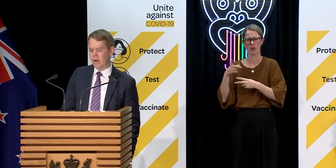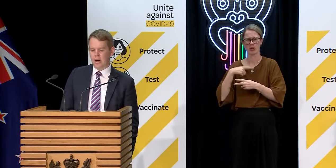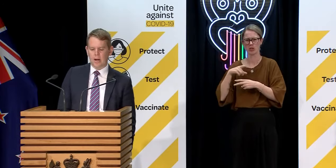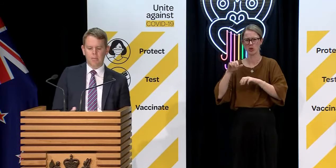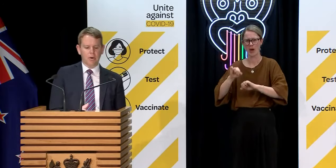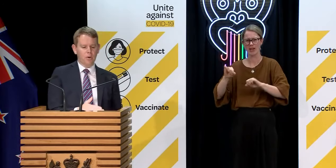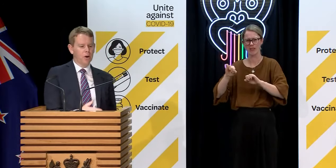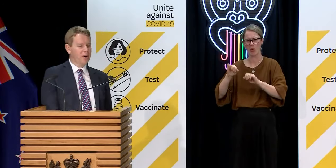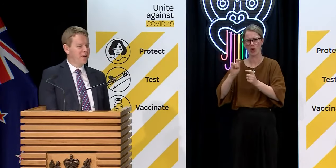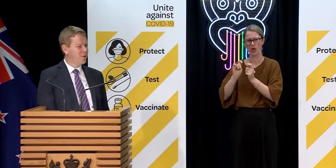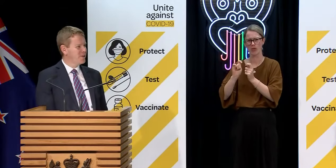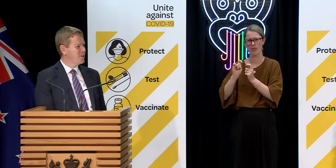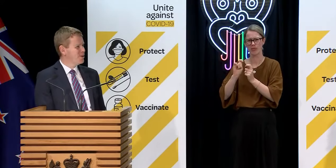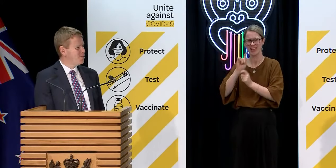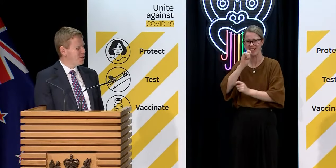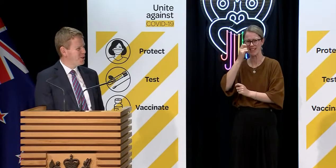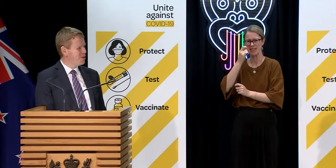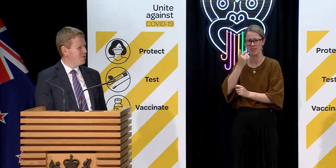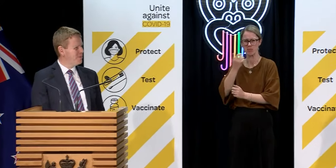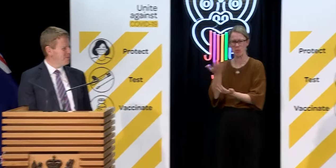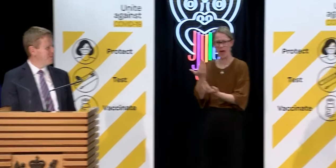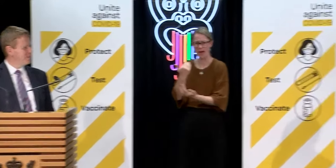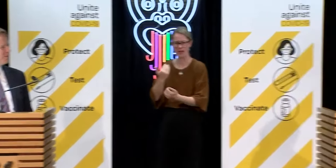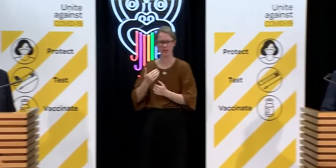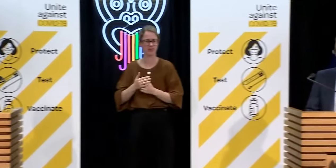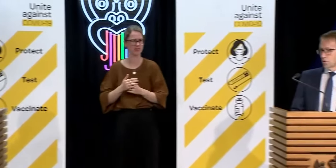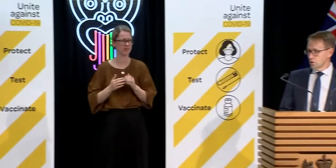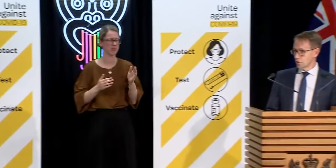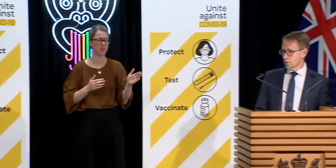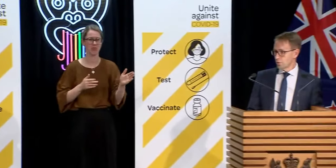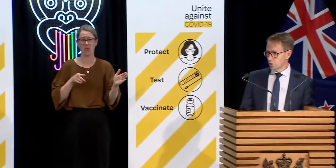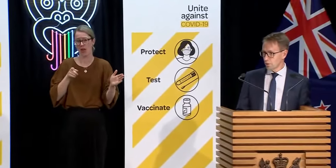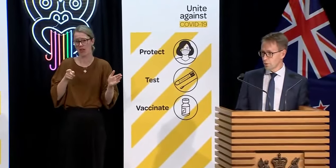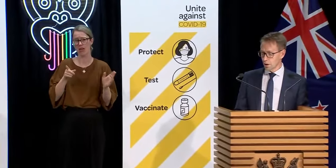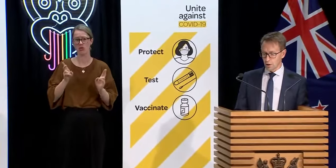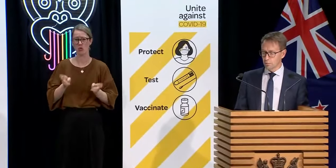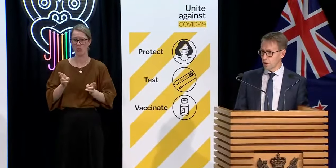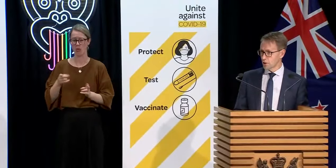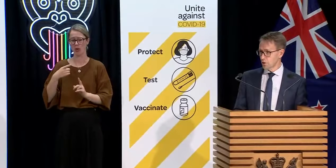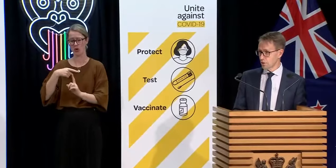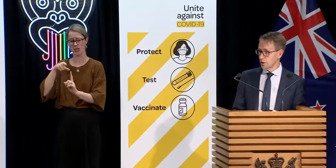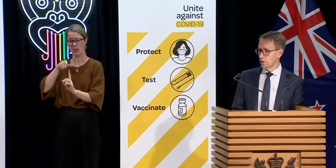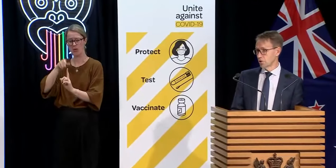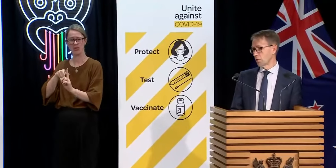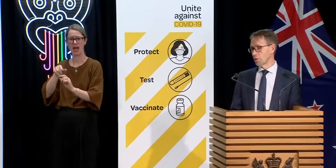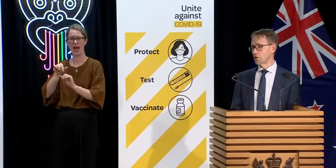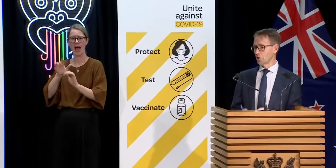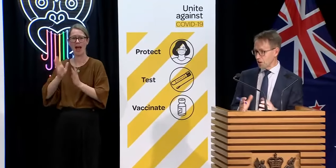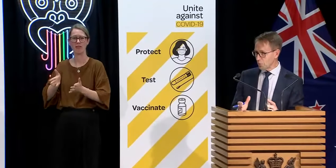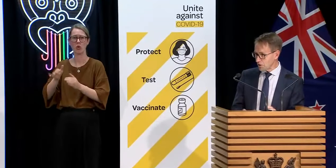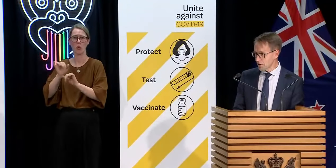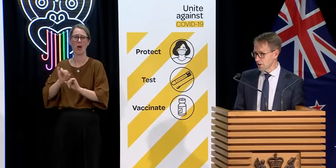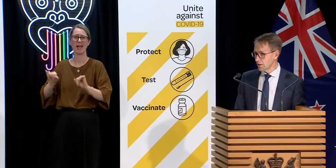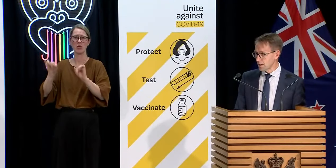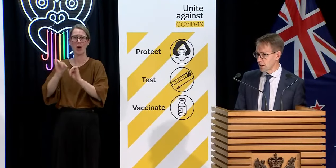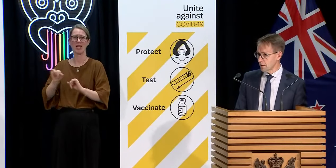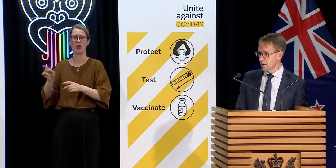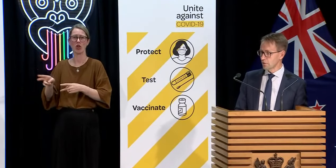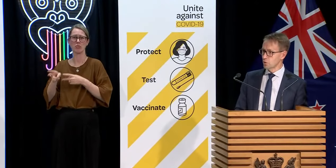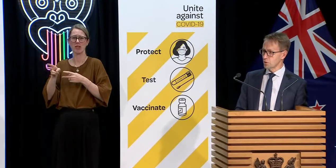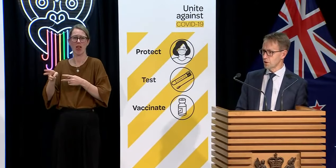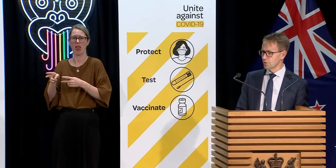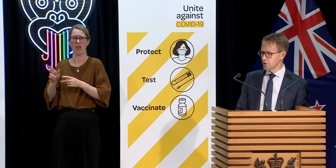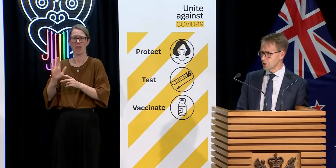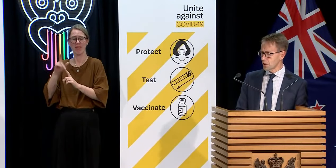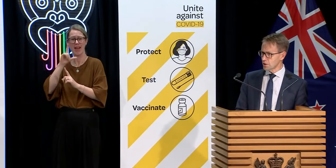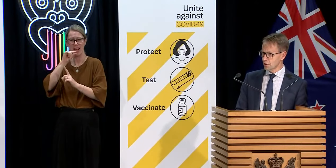moment? I'll hand that one to the Director General. Yes, that's not unusual. There was no obligation on it. There's no obligation on anyone to stay. They can,